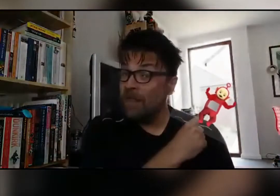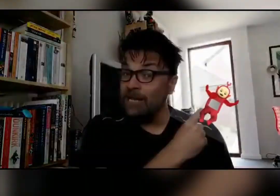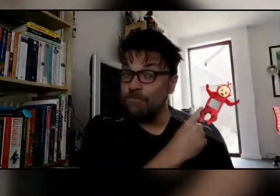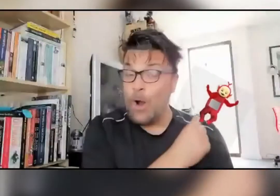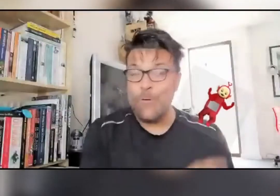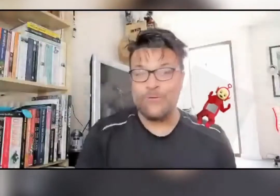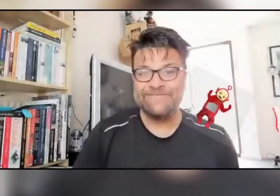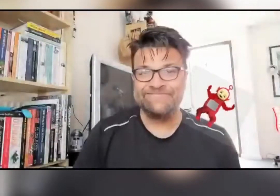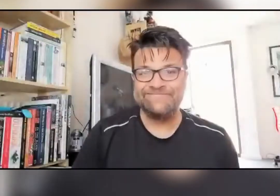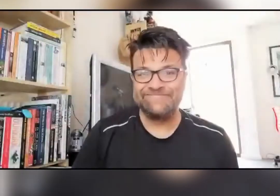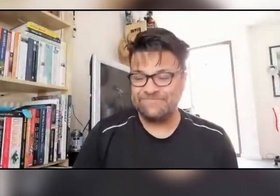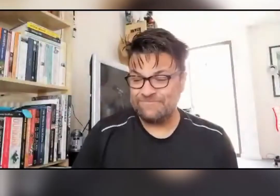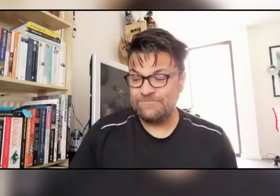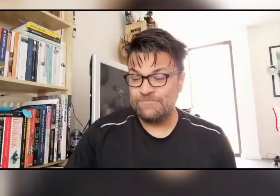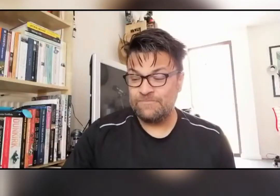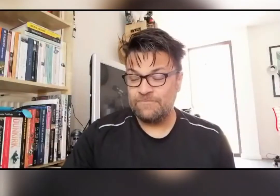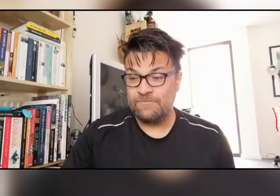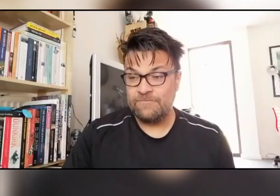that's Poe.